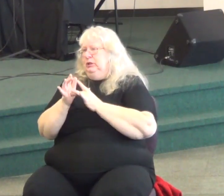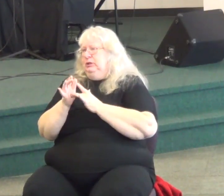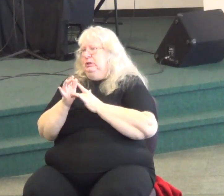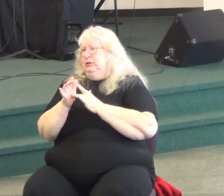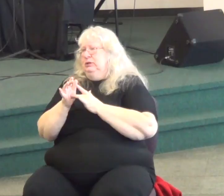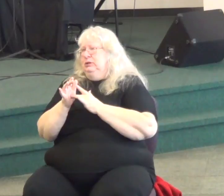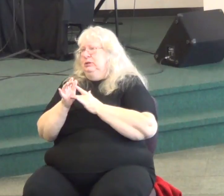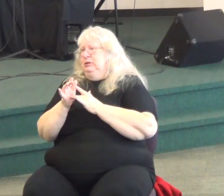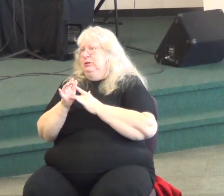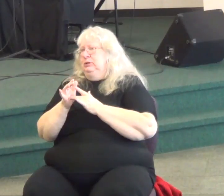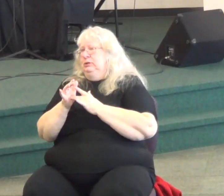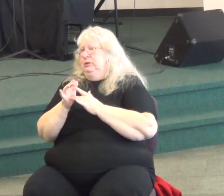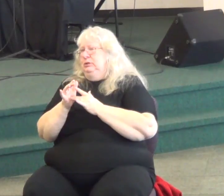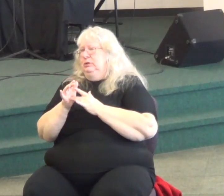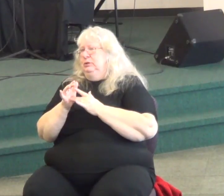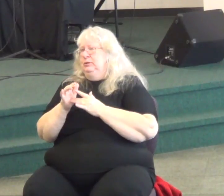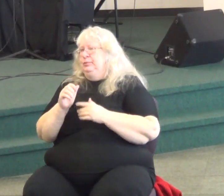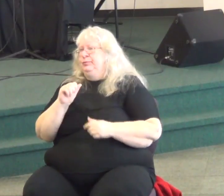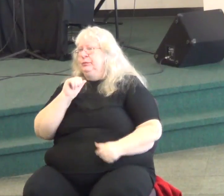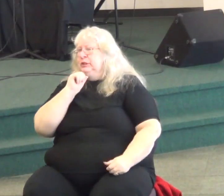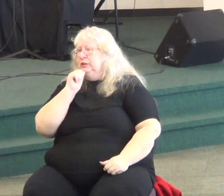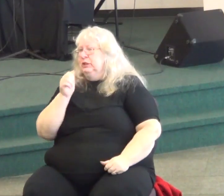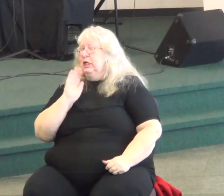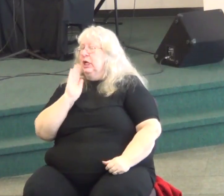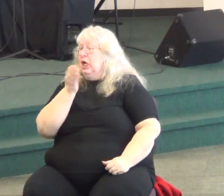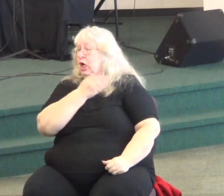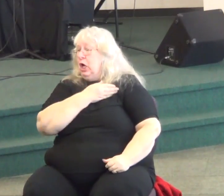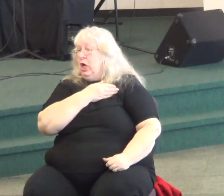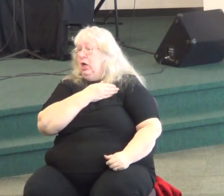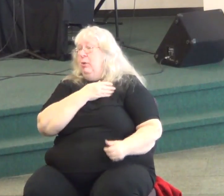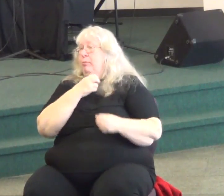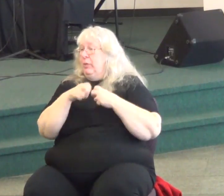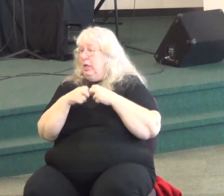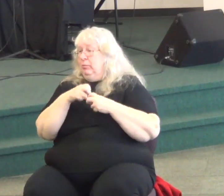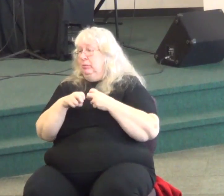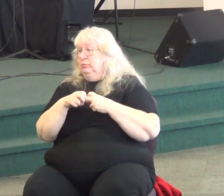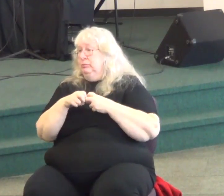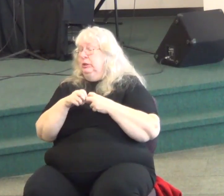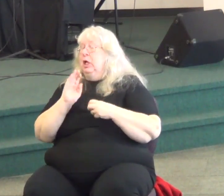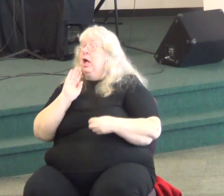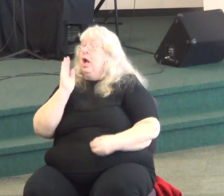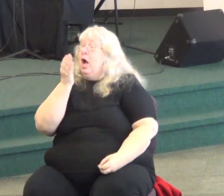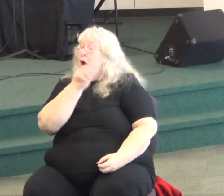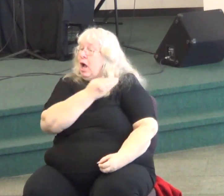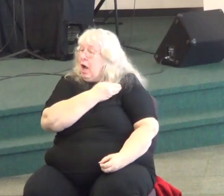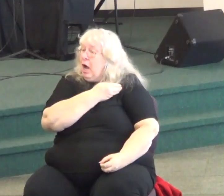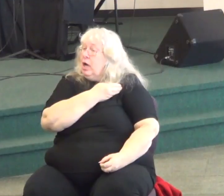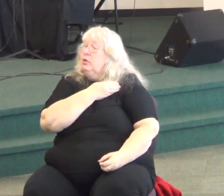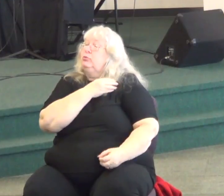problem. Our problem is to share the gospel with whomever will